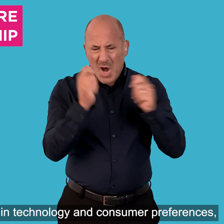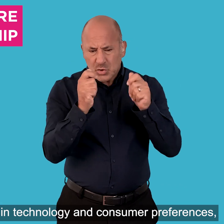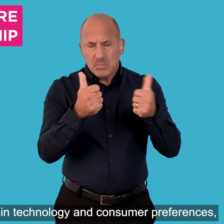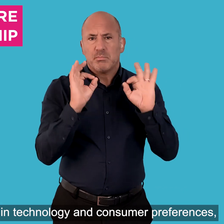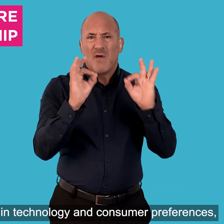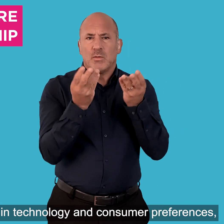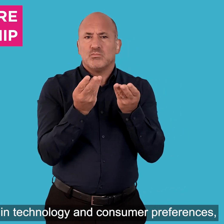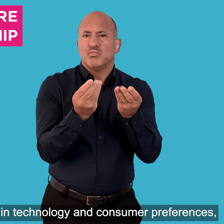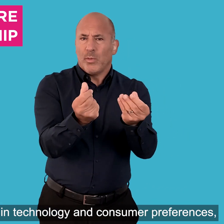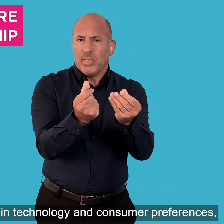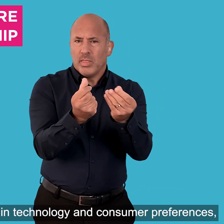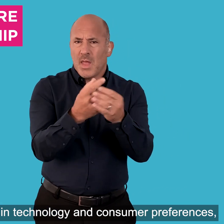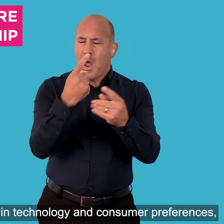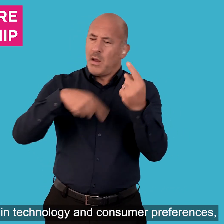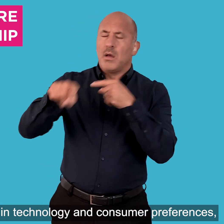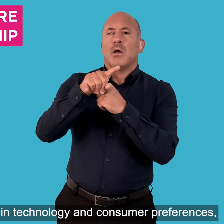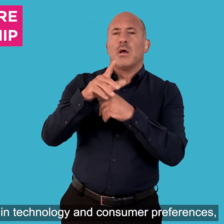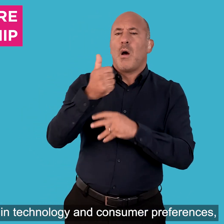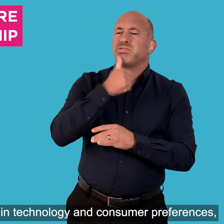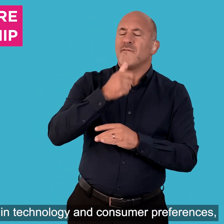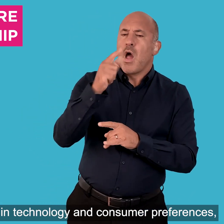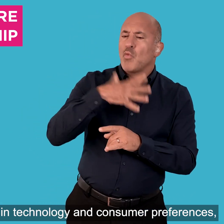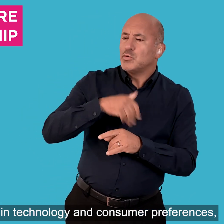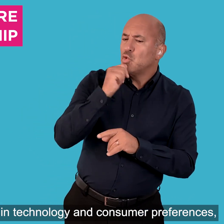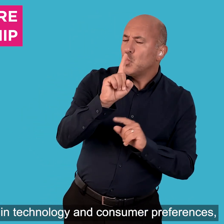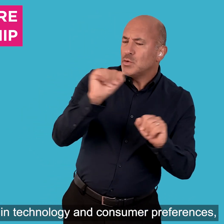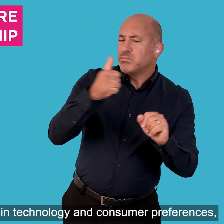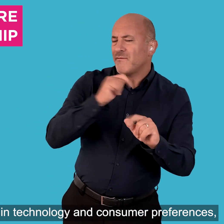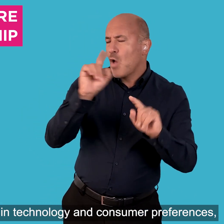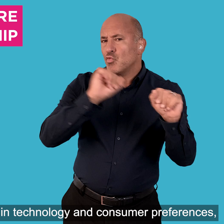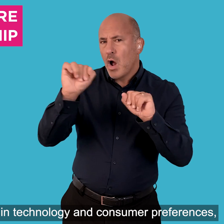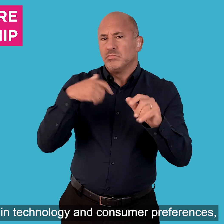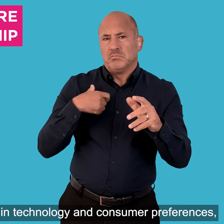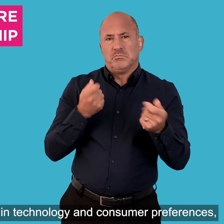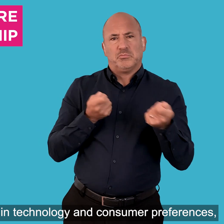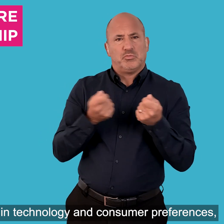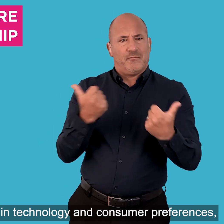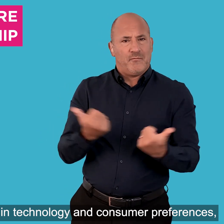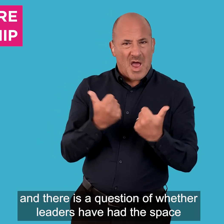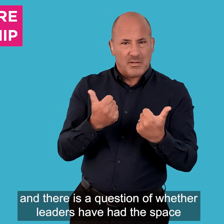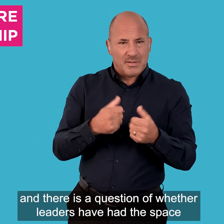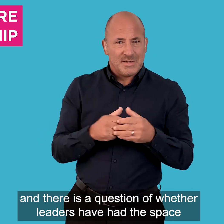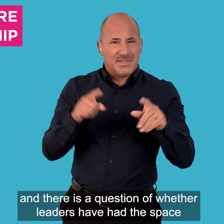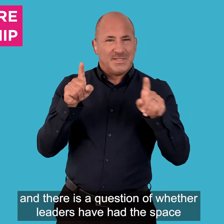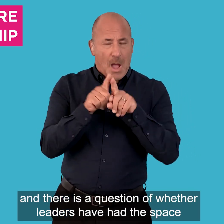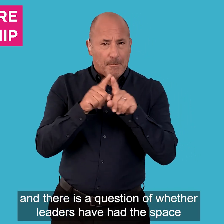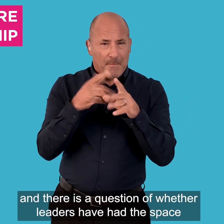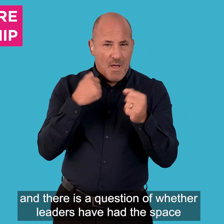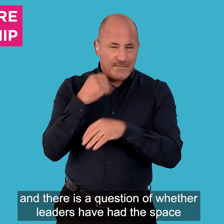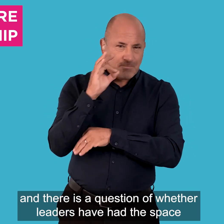changes in technology and consumer preferences, and there is a